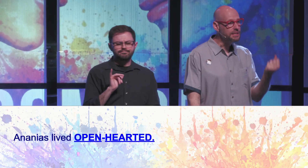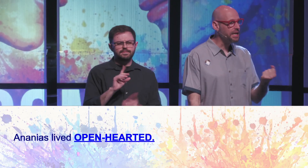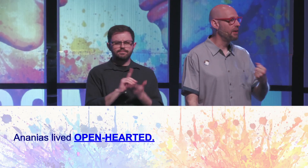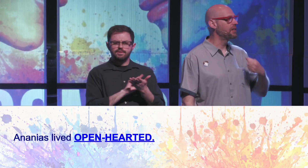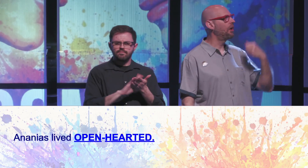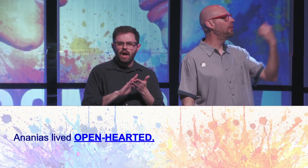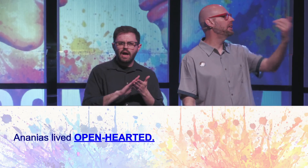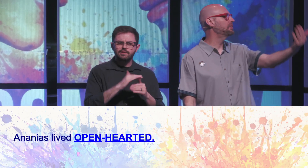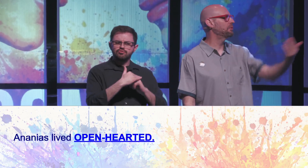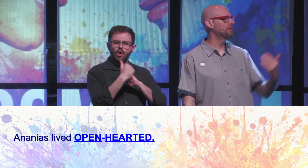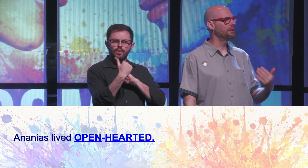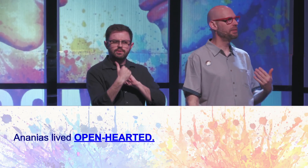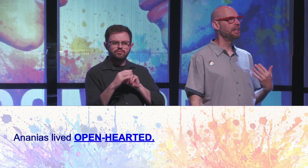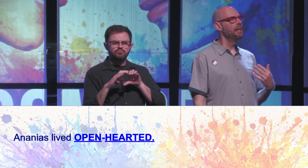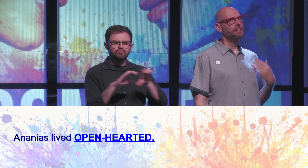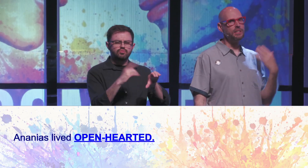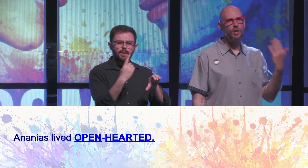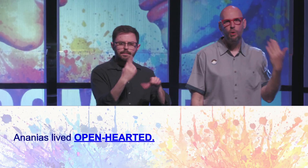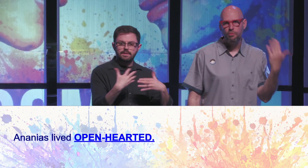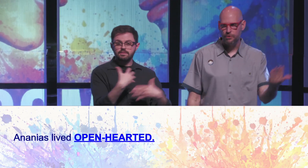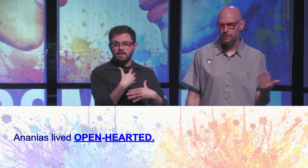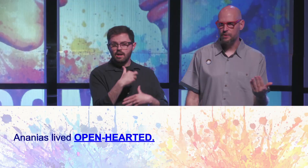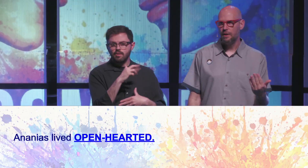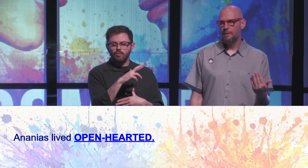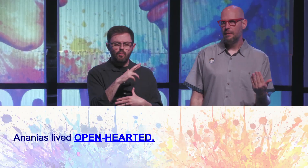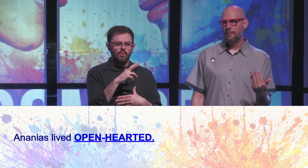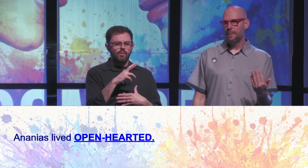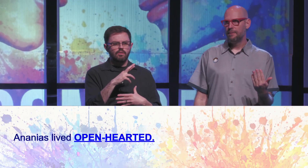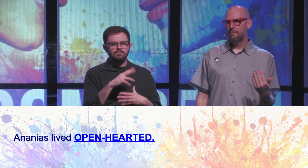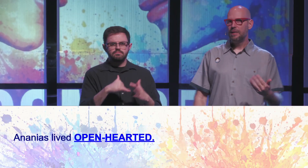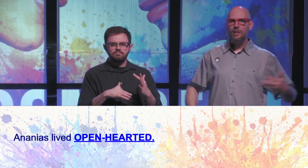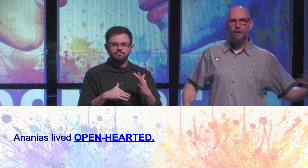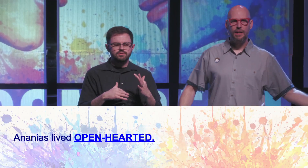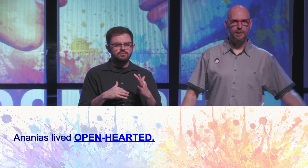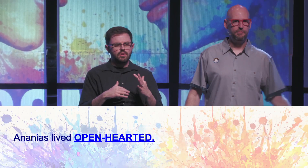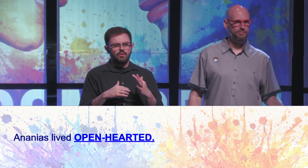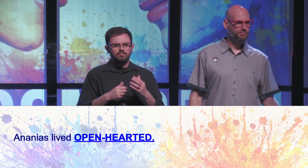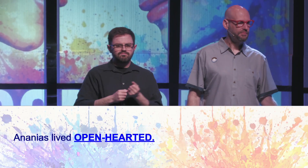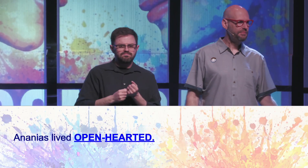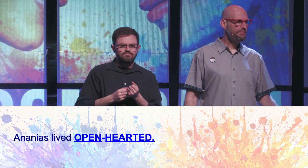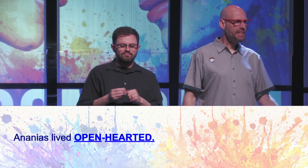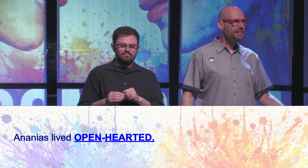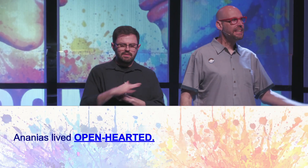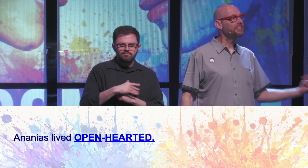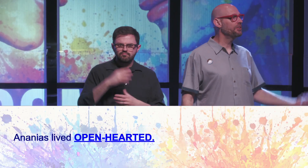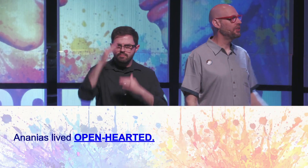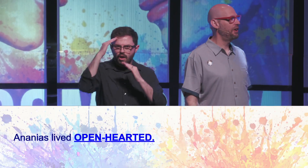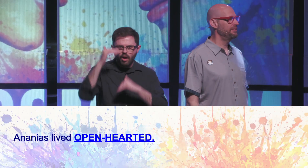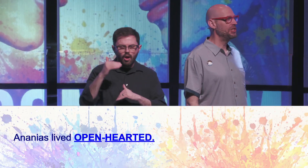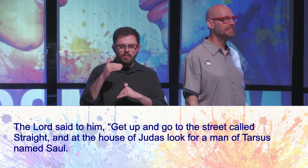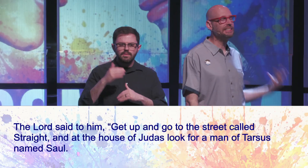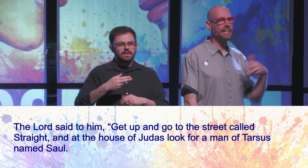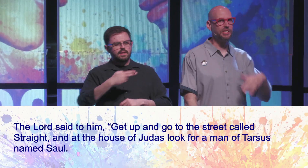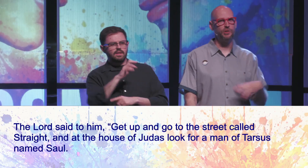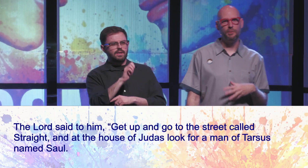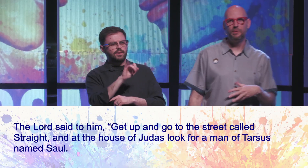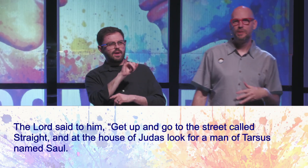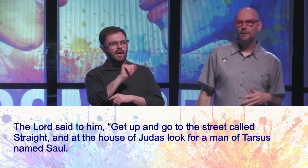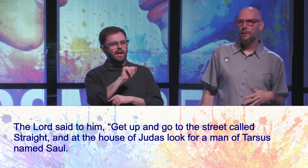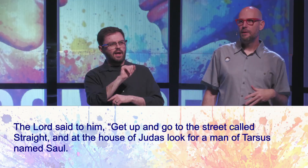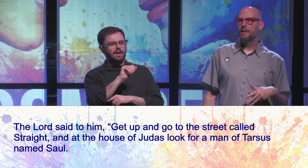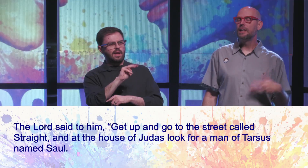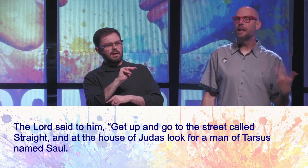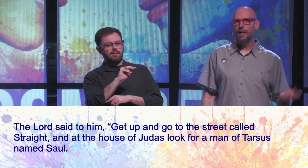something that is scary, calling us towards something that is hope-filled. Here I am. Text goes on. Jesus says to